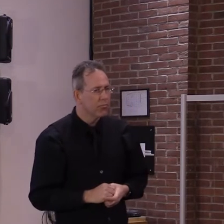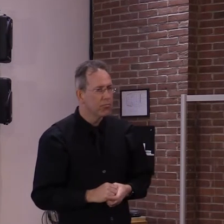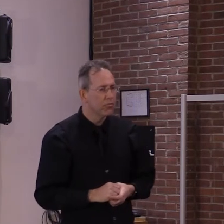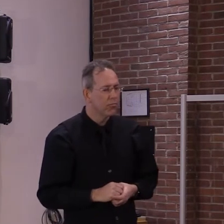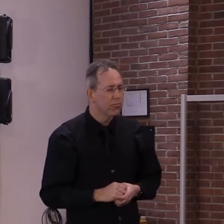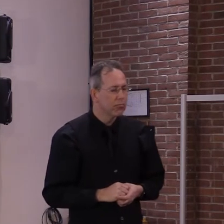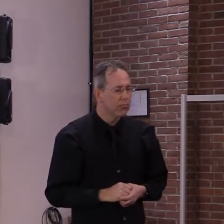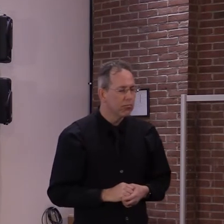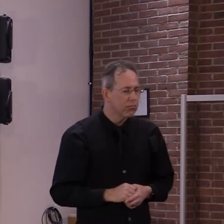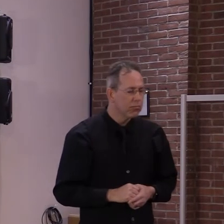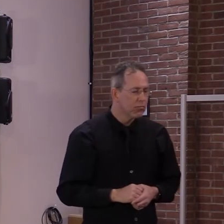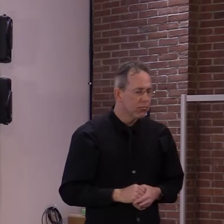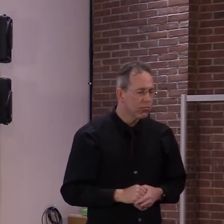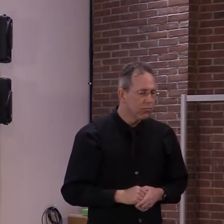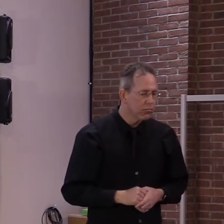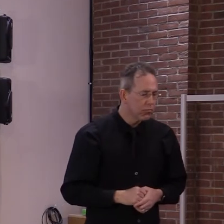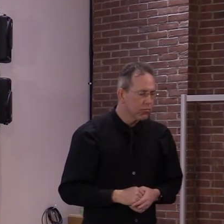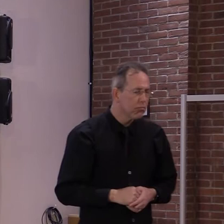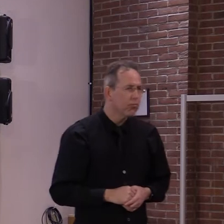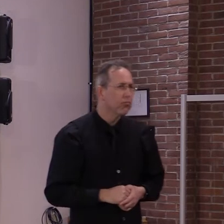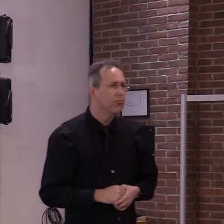up the 65 plus